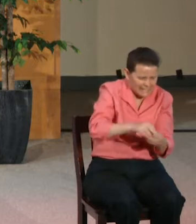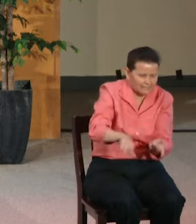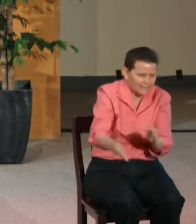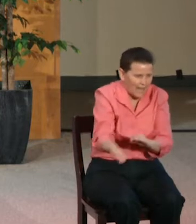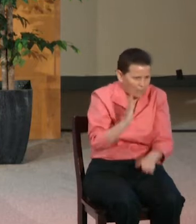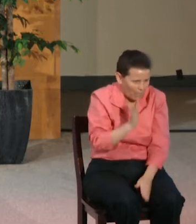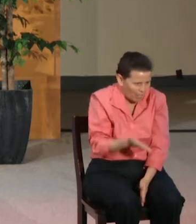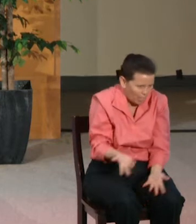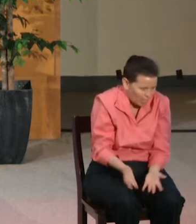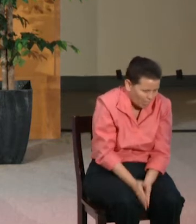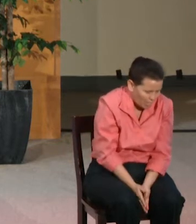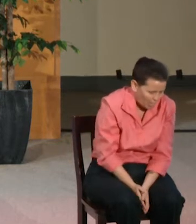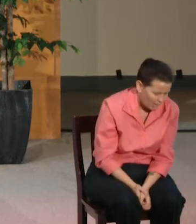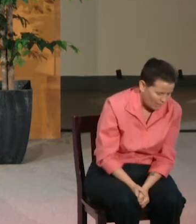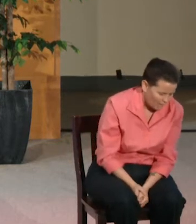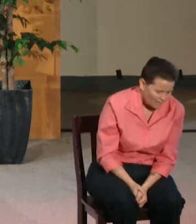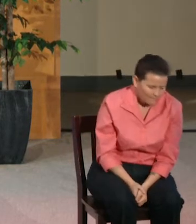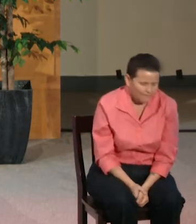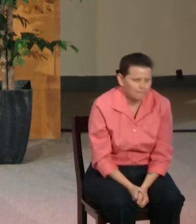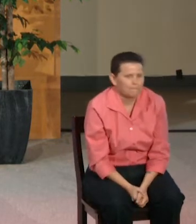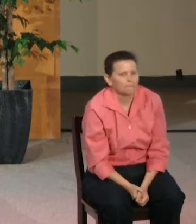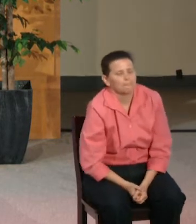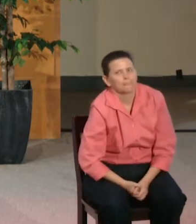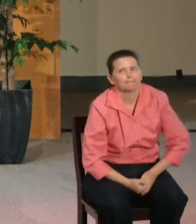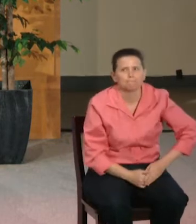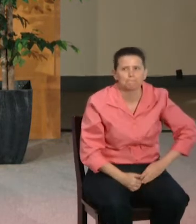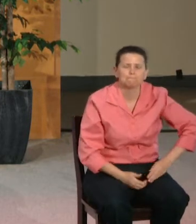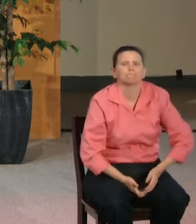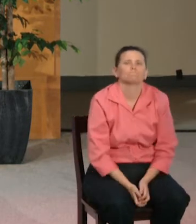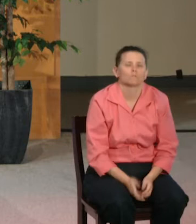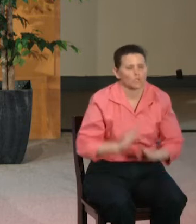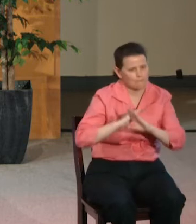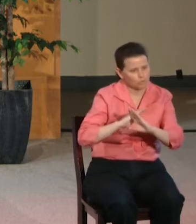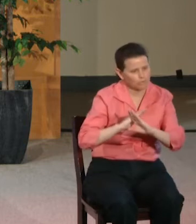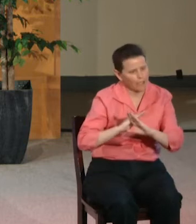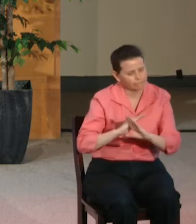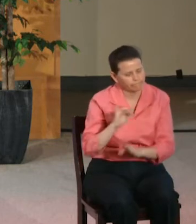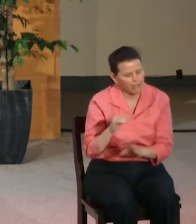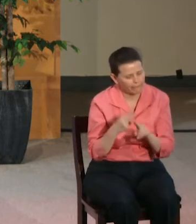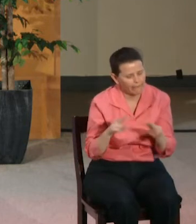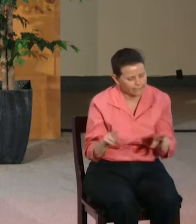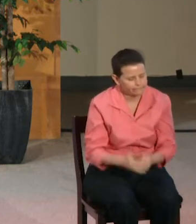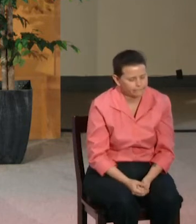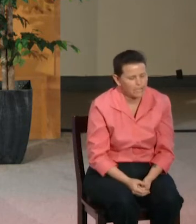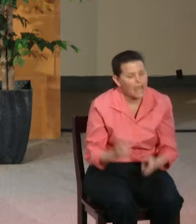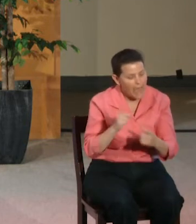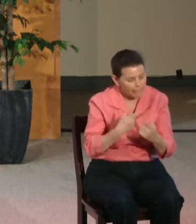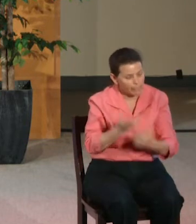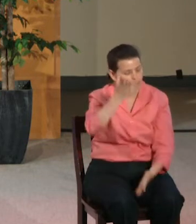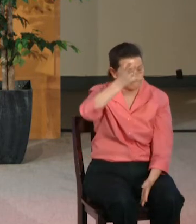is done for the year, right? There's nothing else going to happen. So they protect that. And then the fathers then take